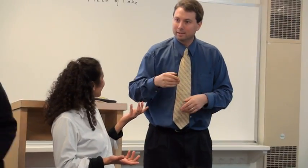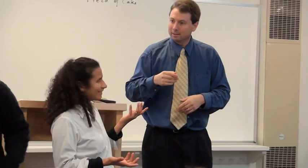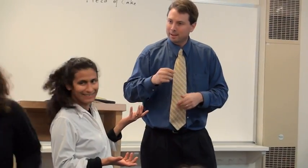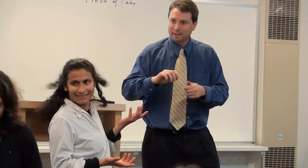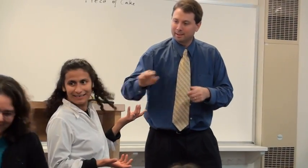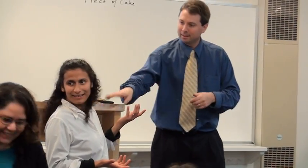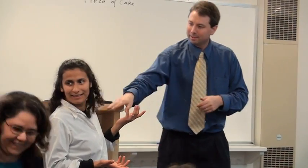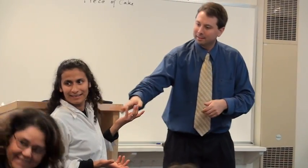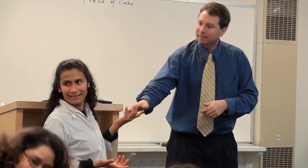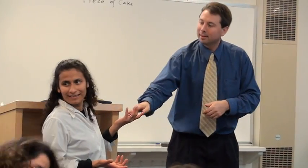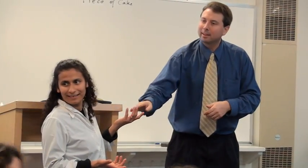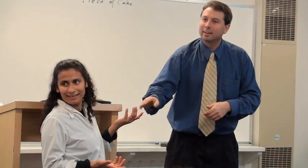When?